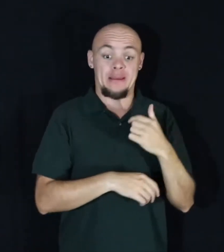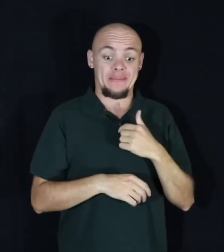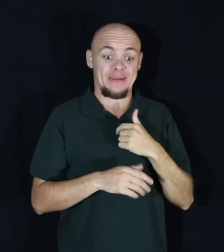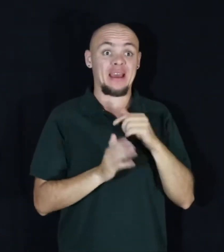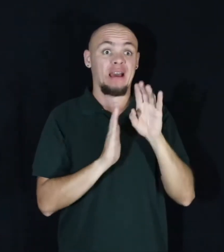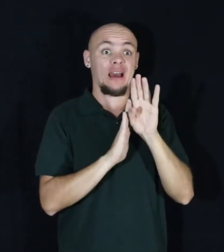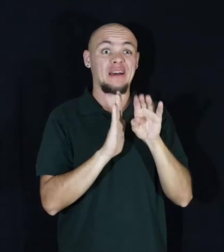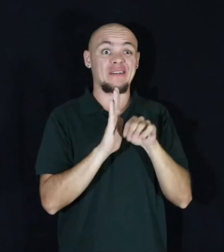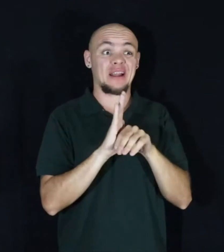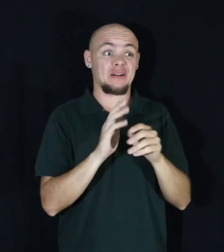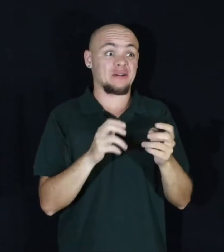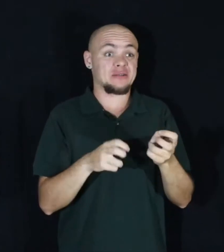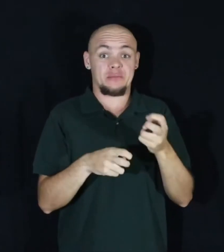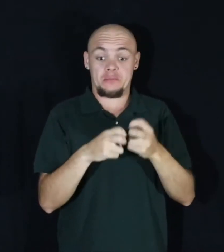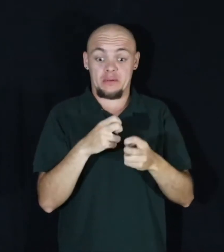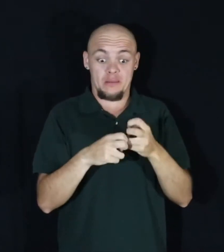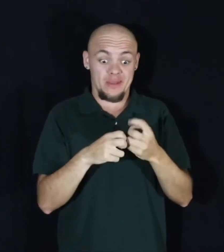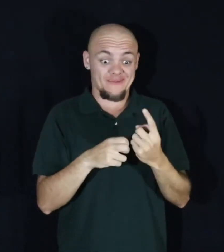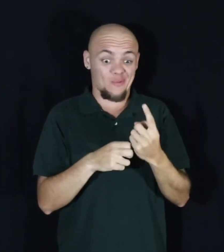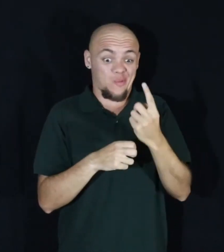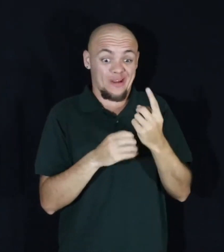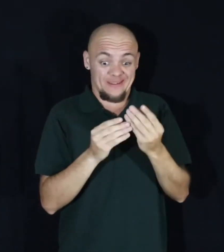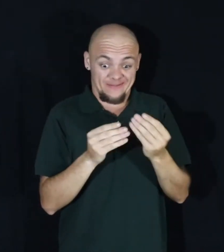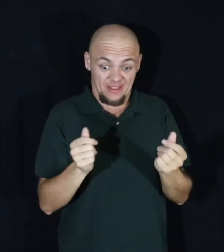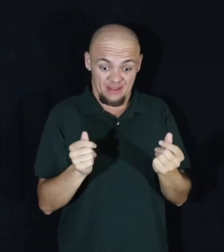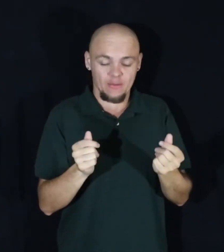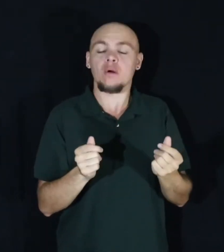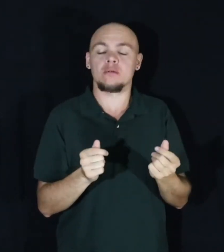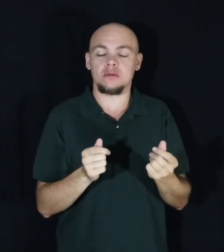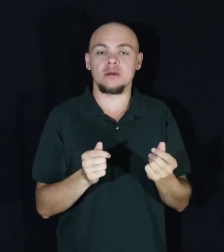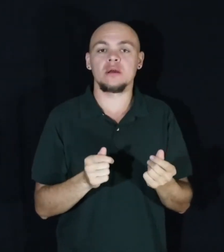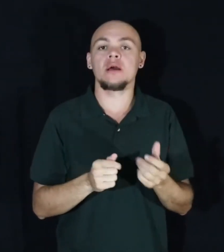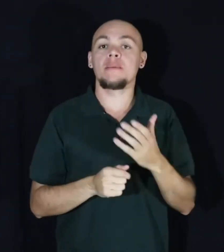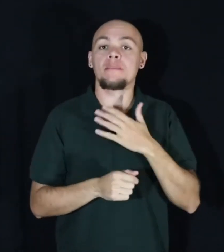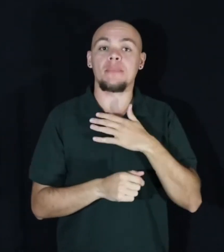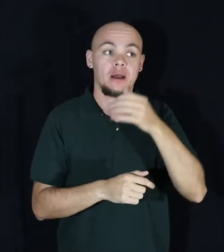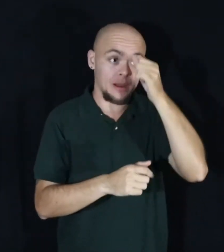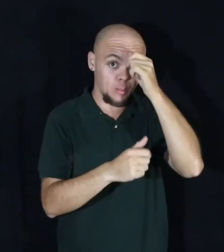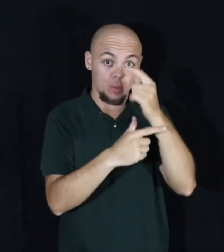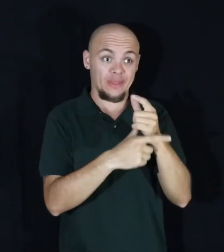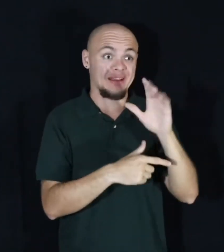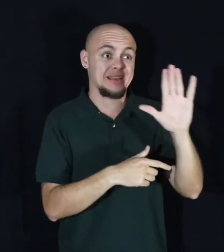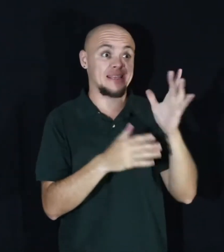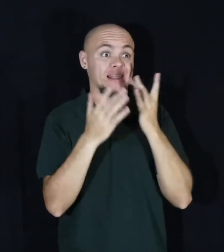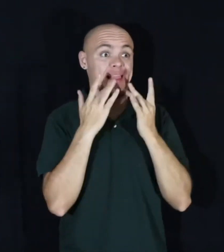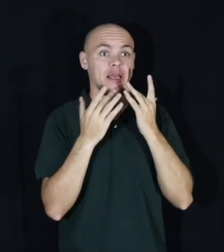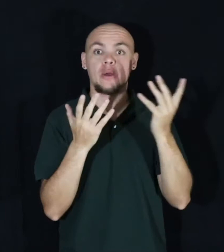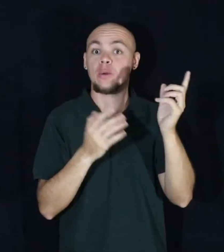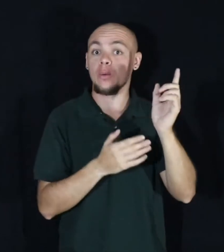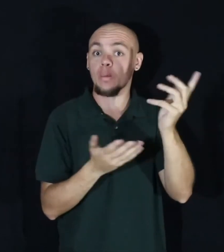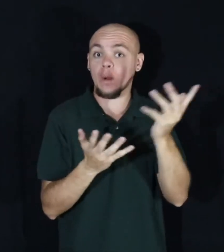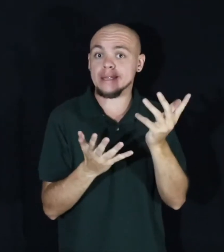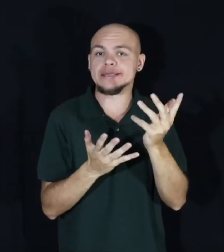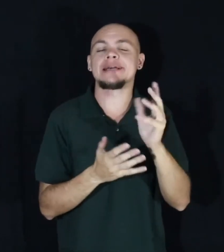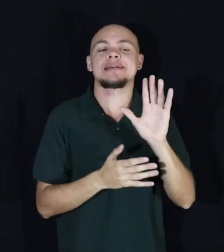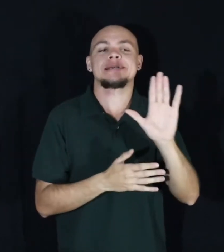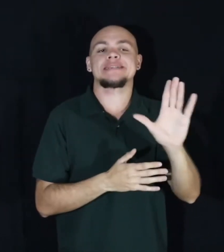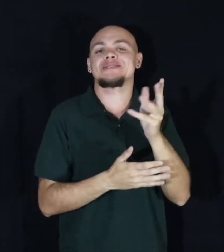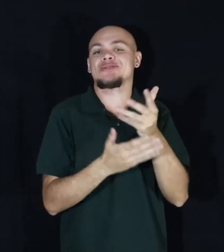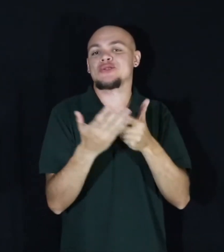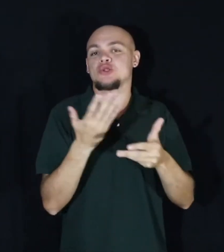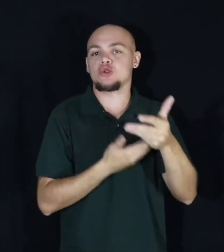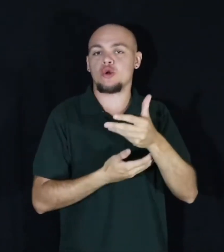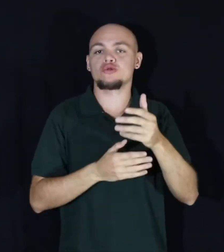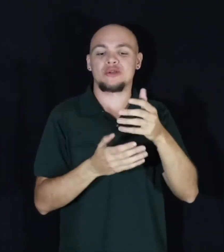hour just to solve this one problem. Where my brother is lacking, though, is in his social skills. Although his motives are pure, he